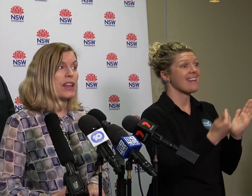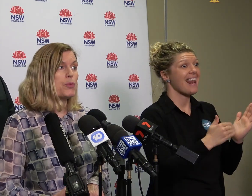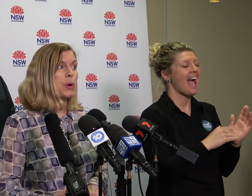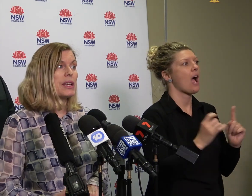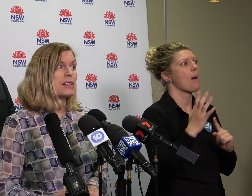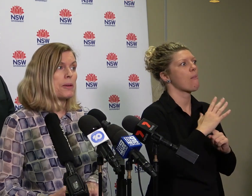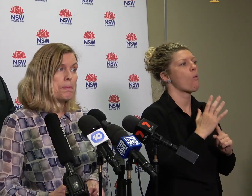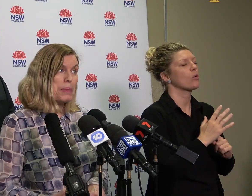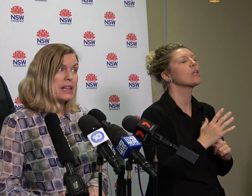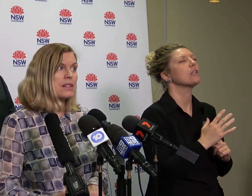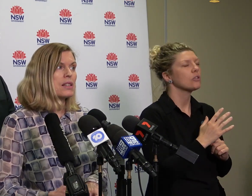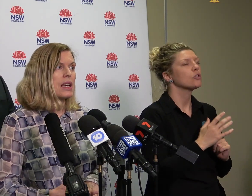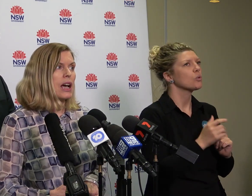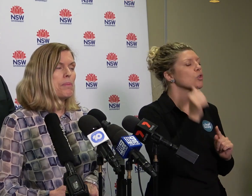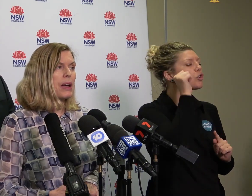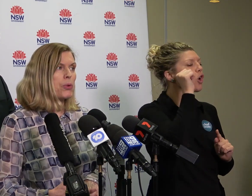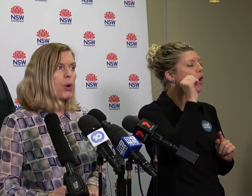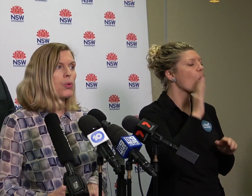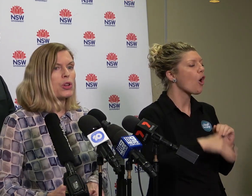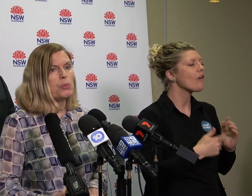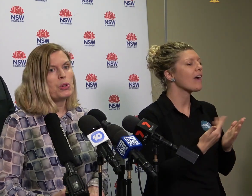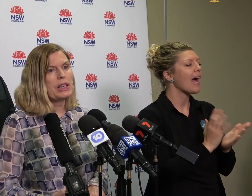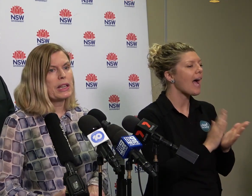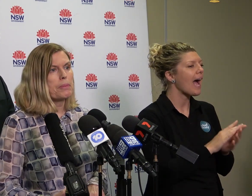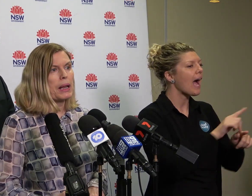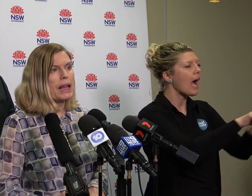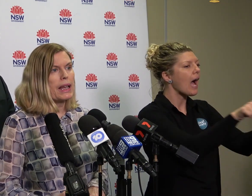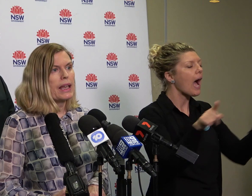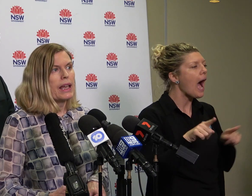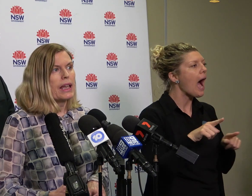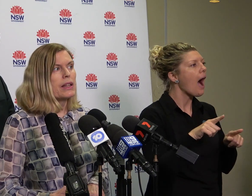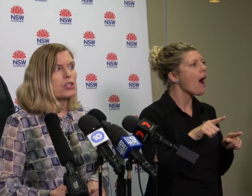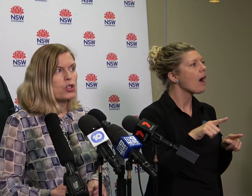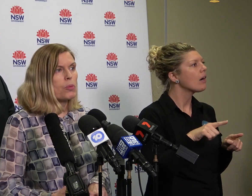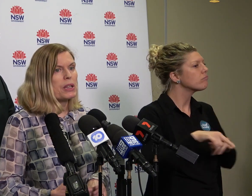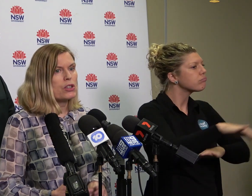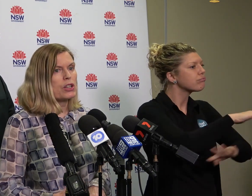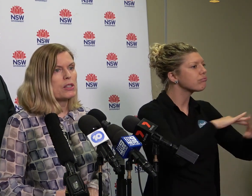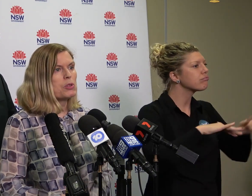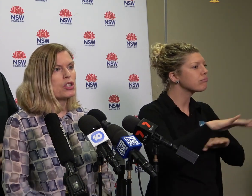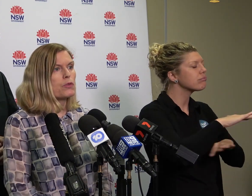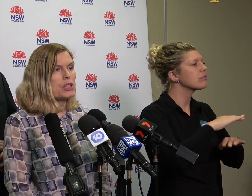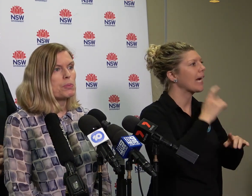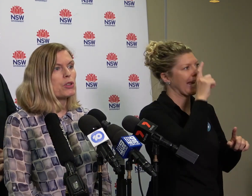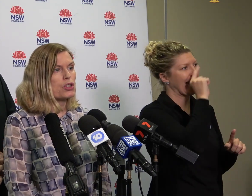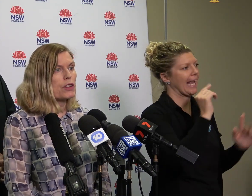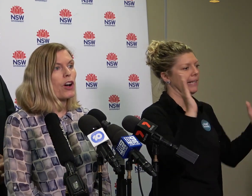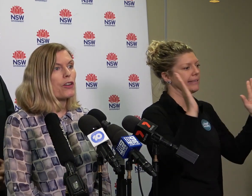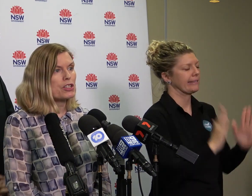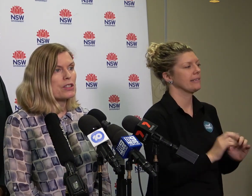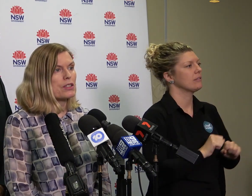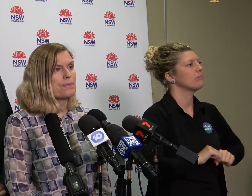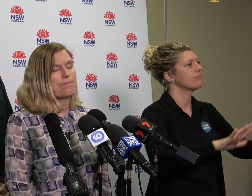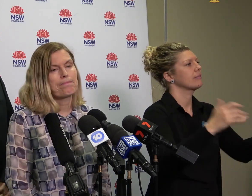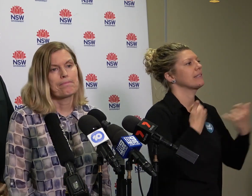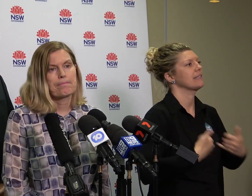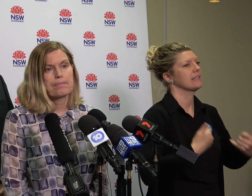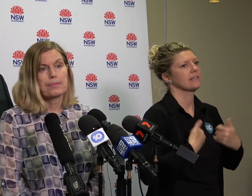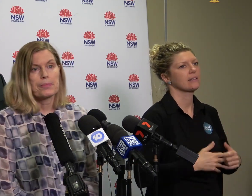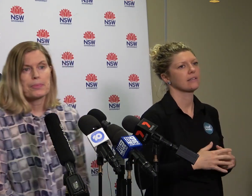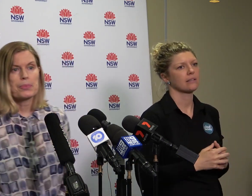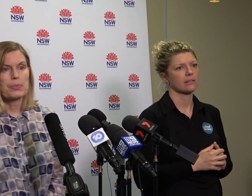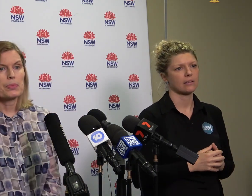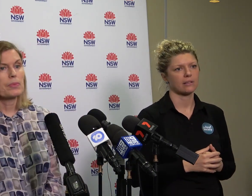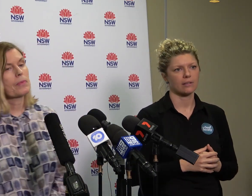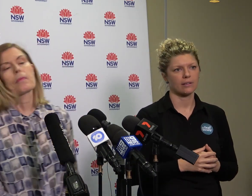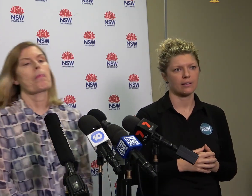really get that awareness embedded about the role the community will play in stopping the transmission of respiratory viruses. Do you